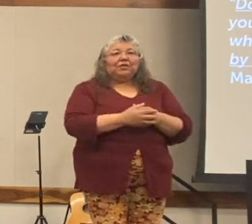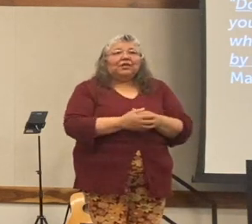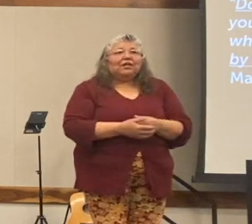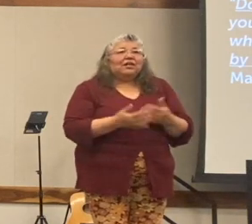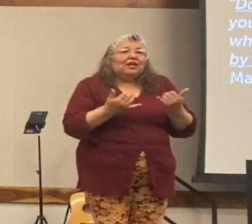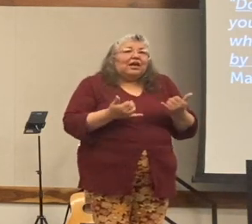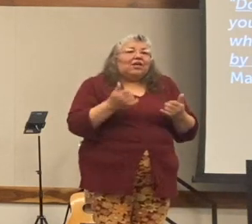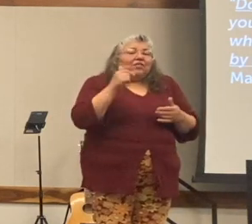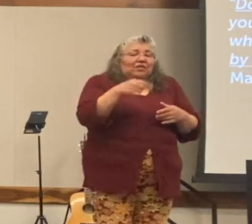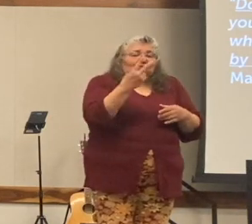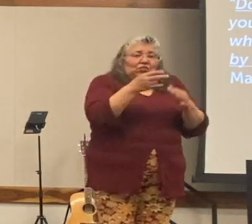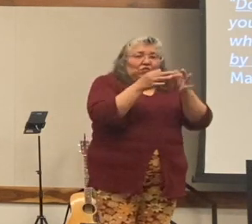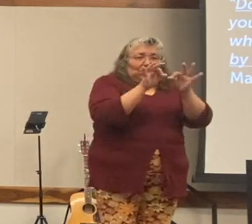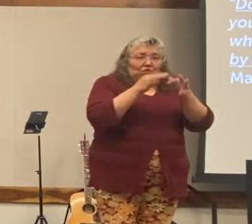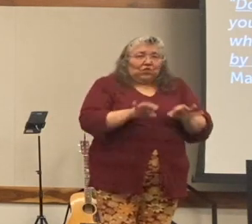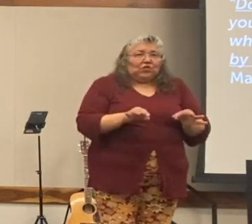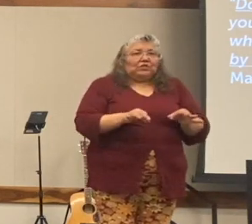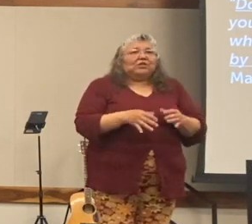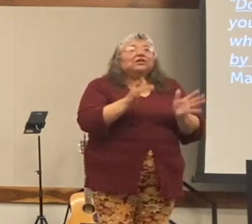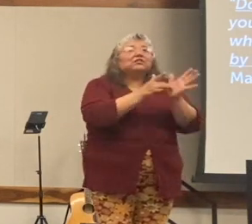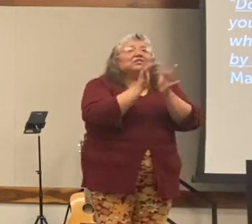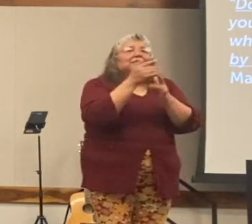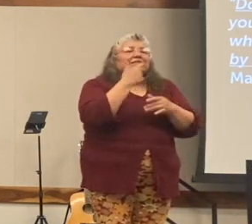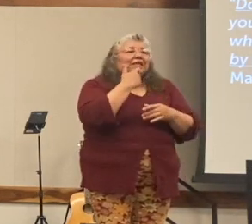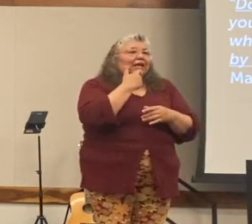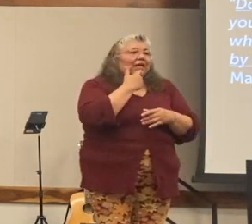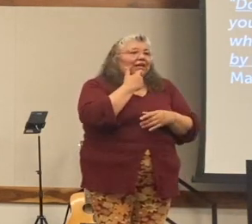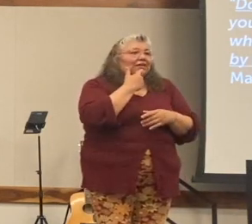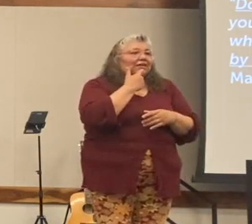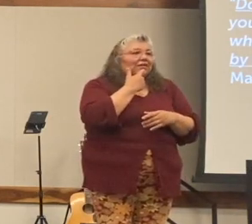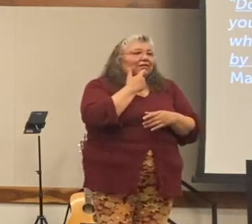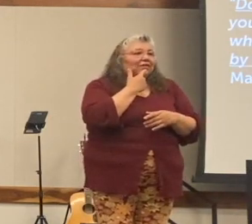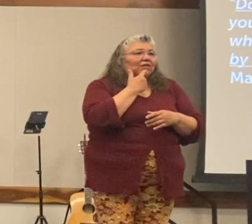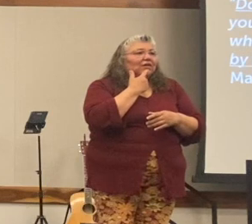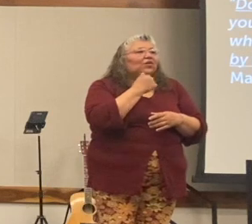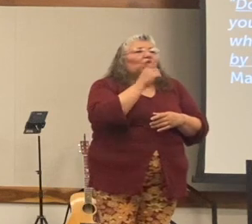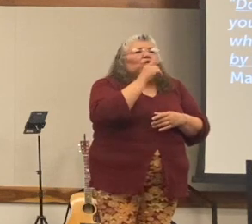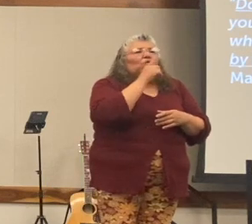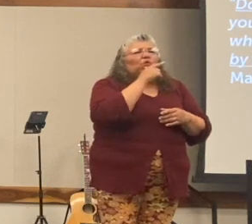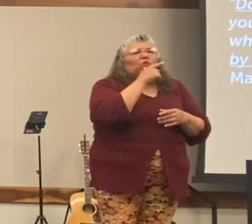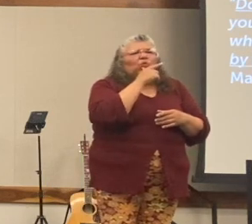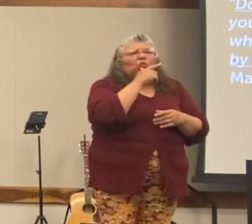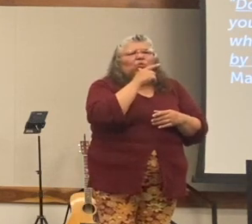these two verses right here, Jesus is saying, who made